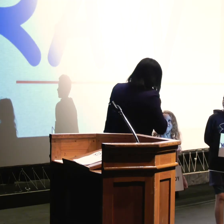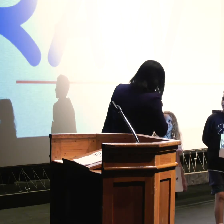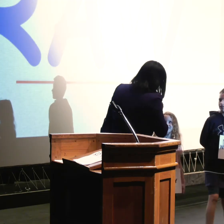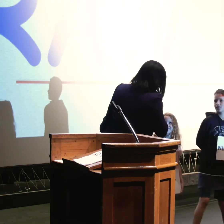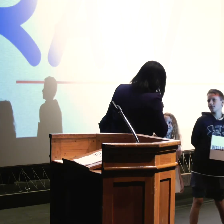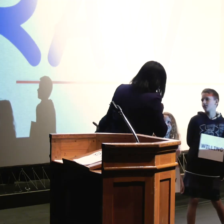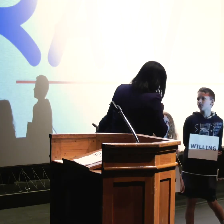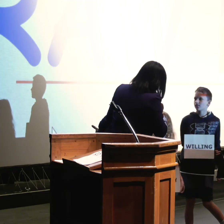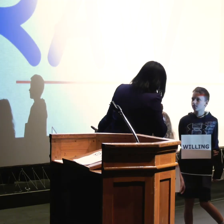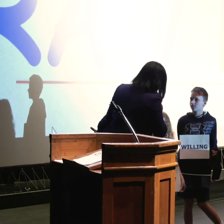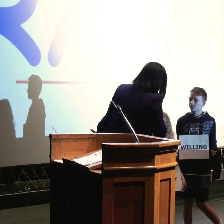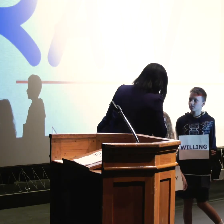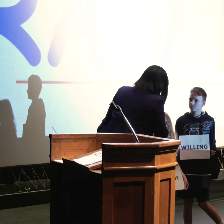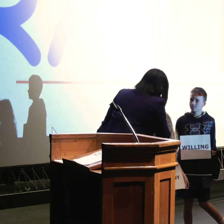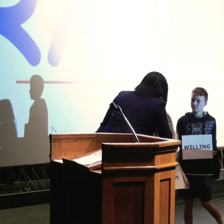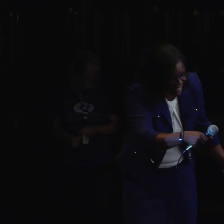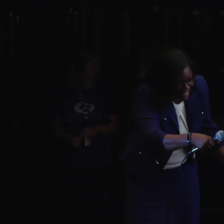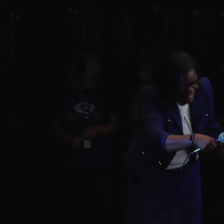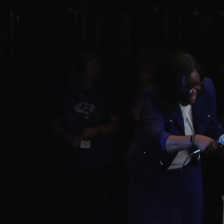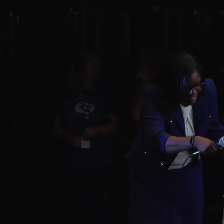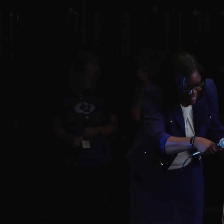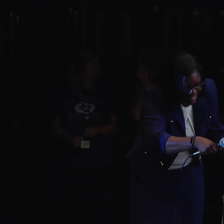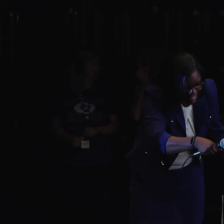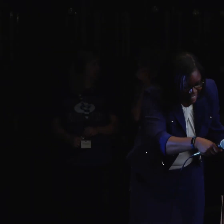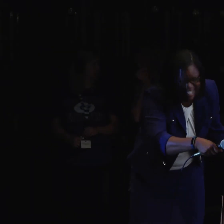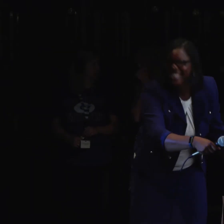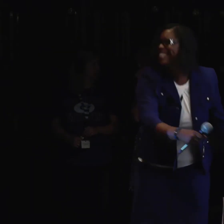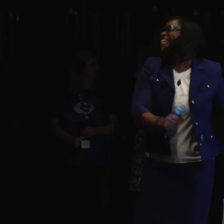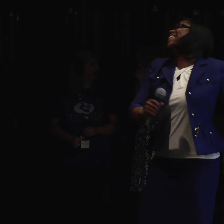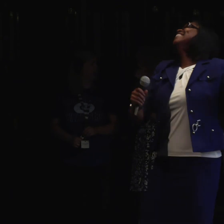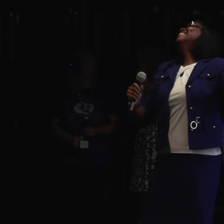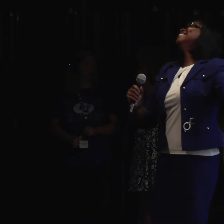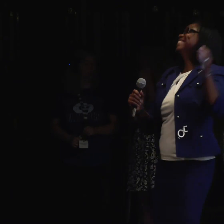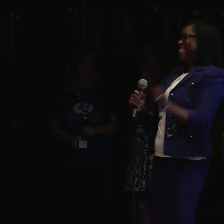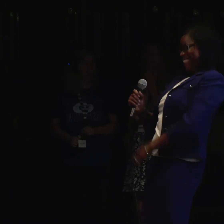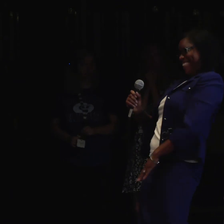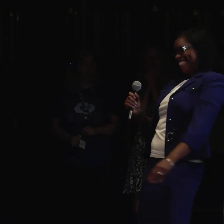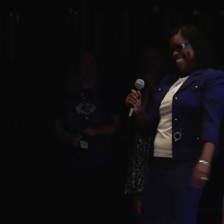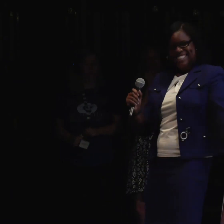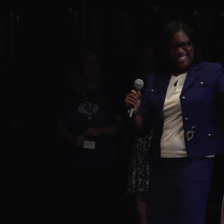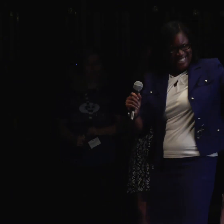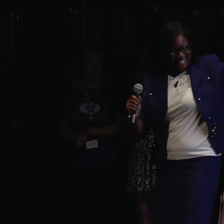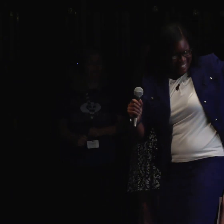these teachers and staff members? You are amazing.